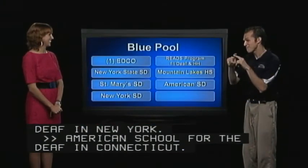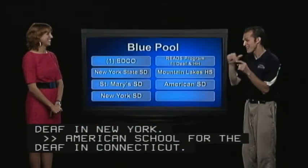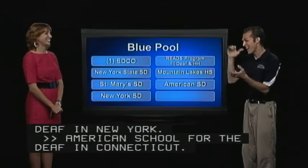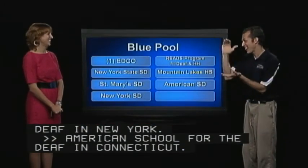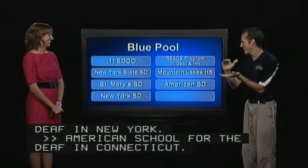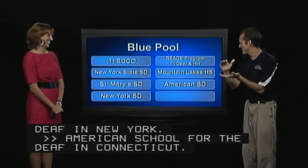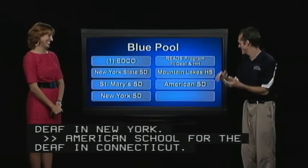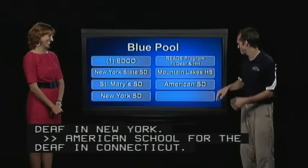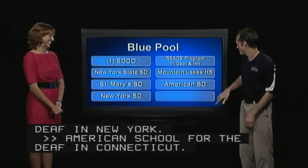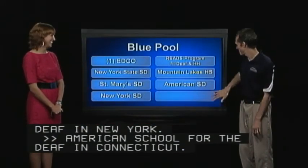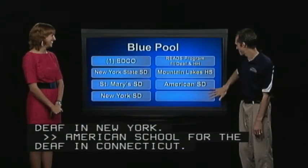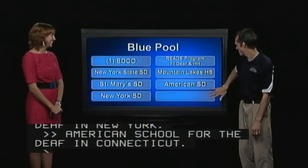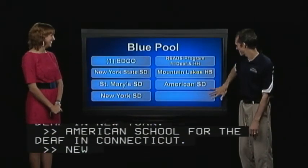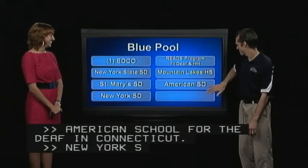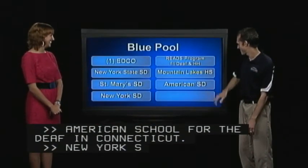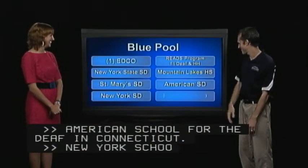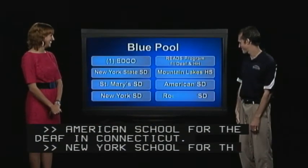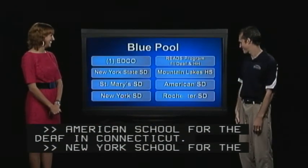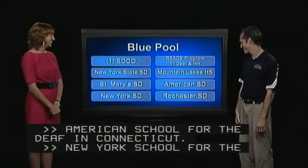And last but not least,